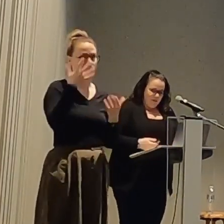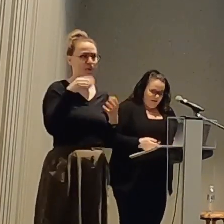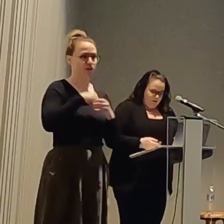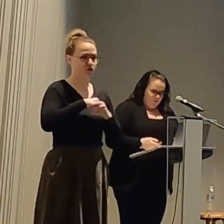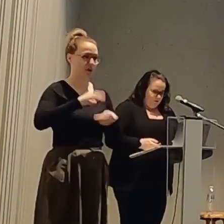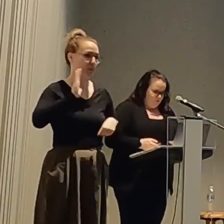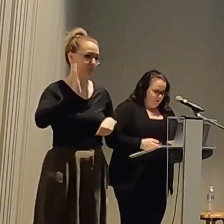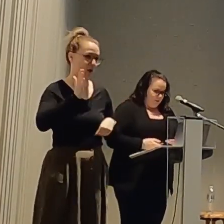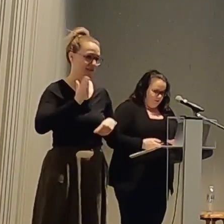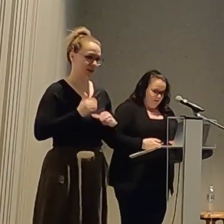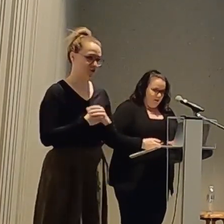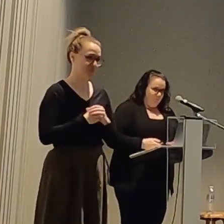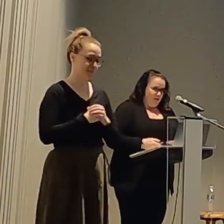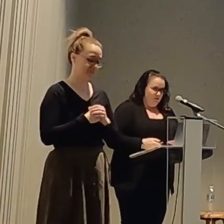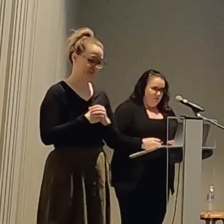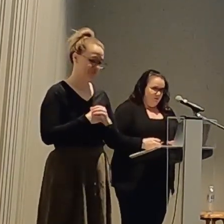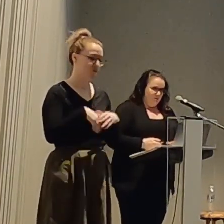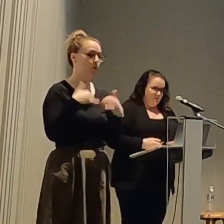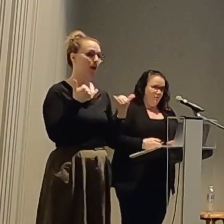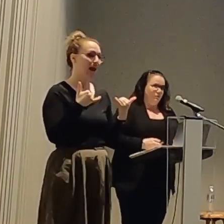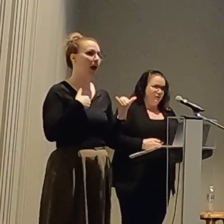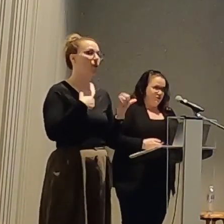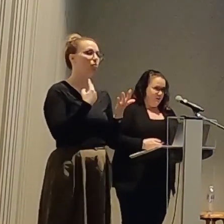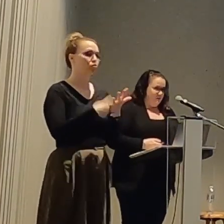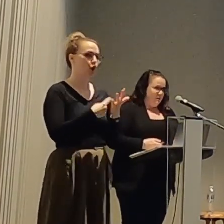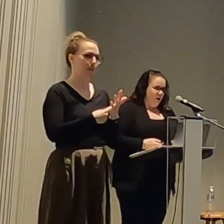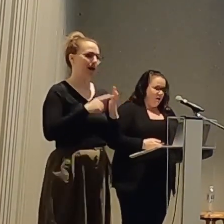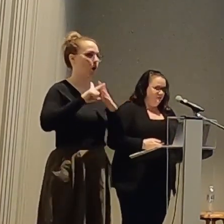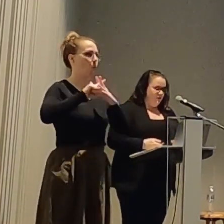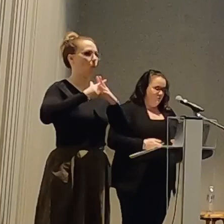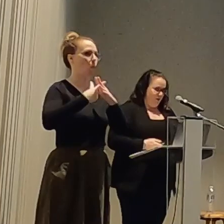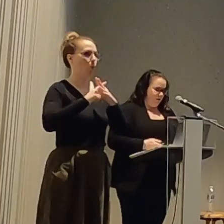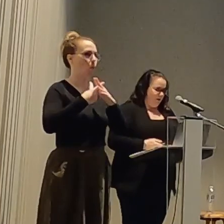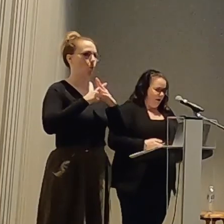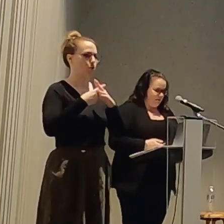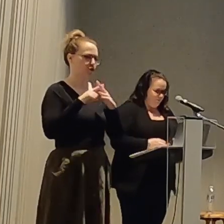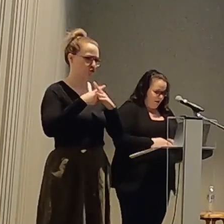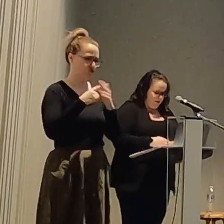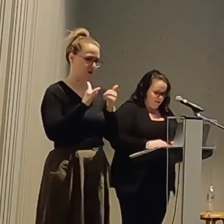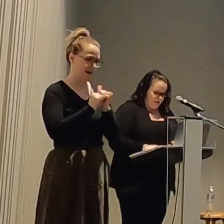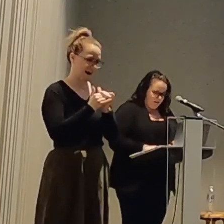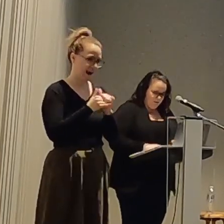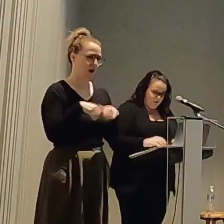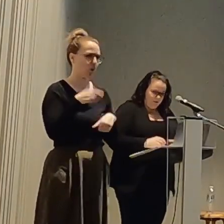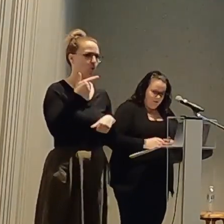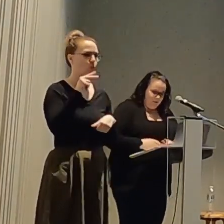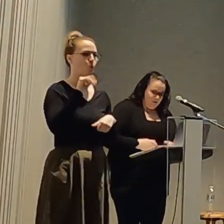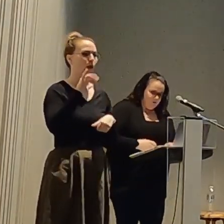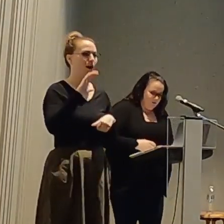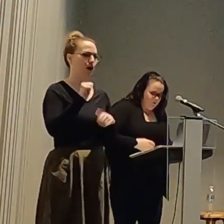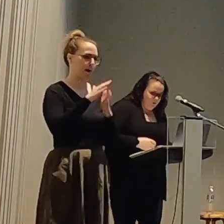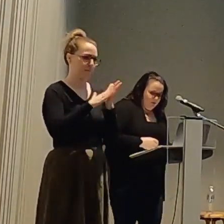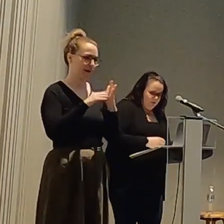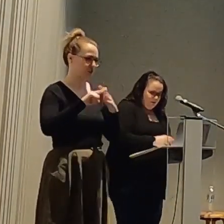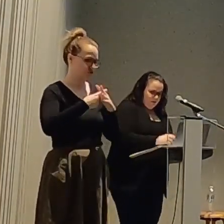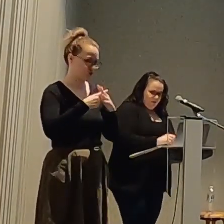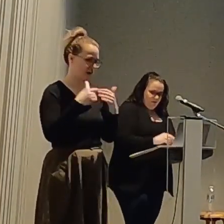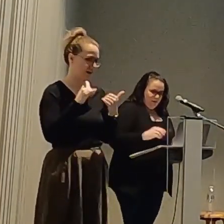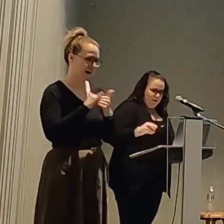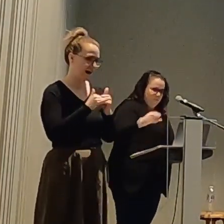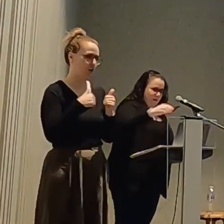So let's get into a little bit about the origins of Guernica as a painting.